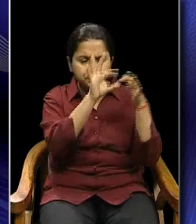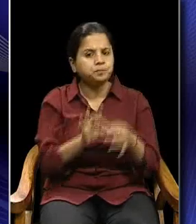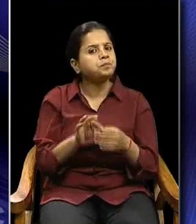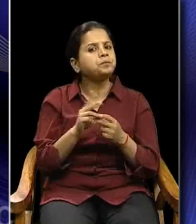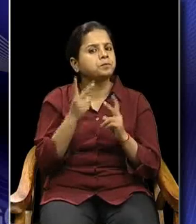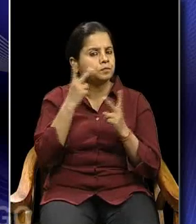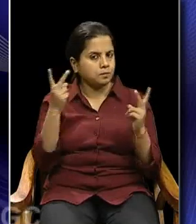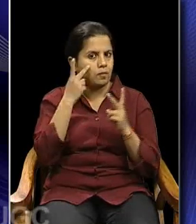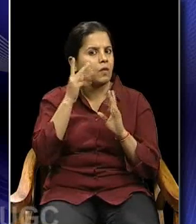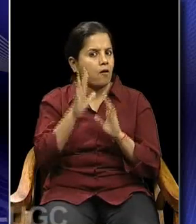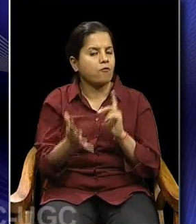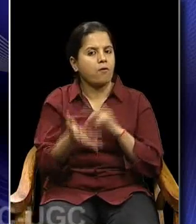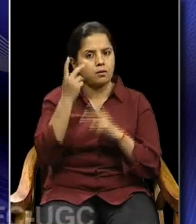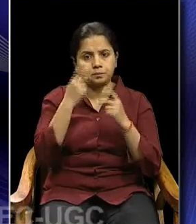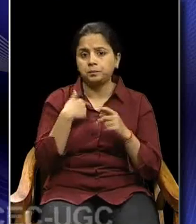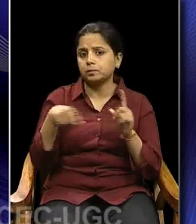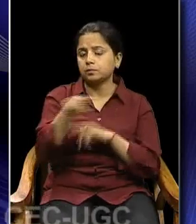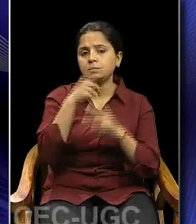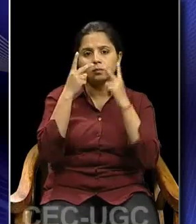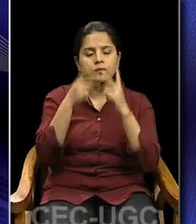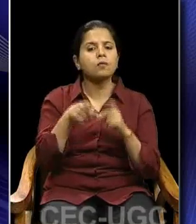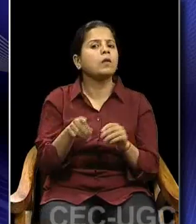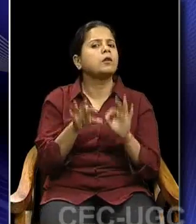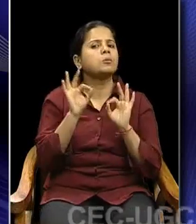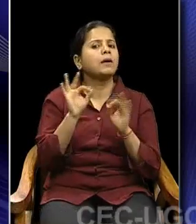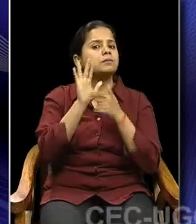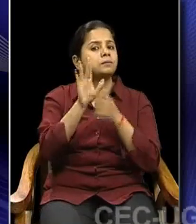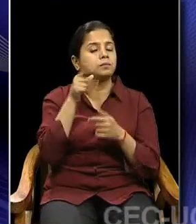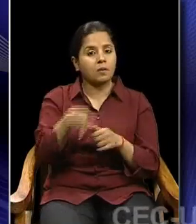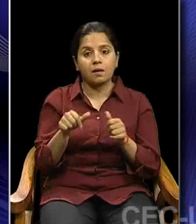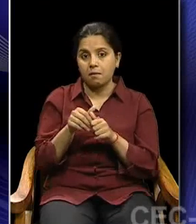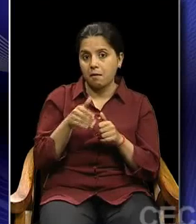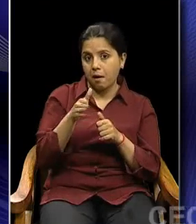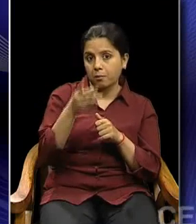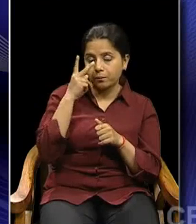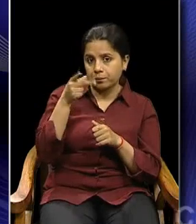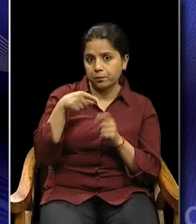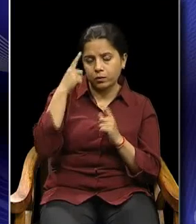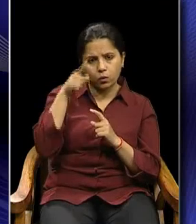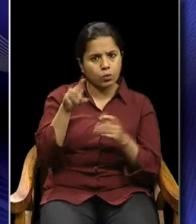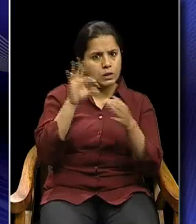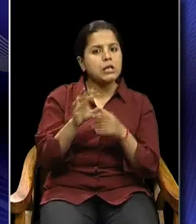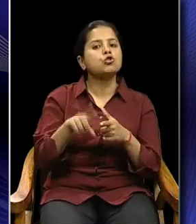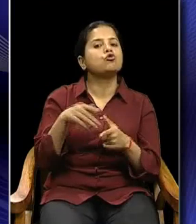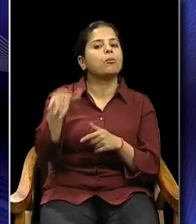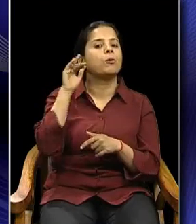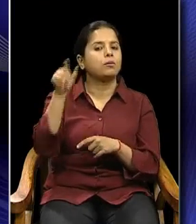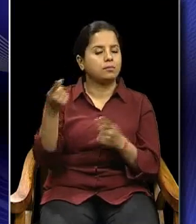it, and we also see that especially in Ahmedabad, or for that matter Jaipur,